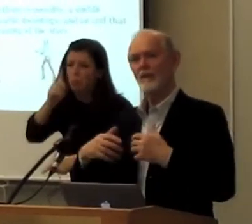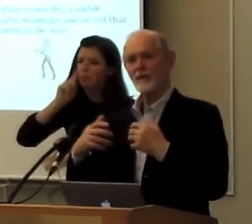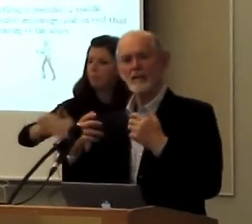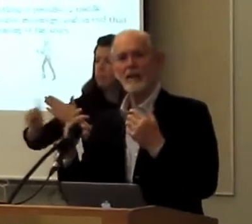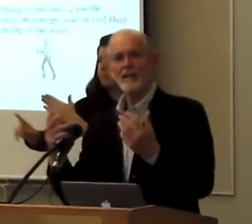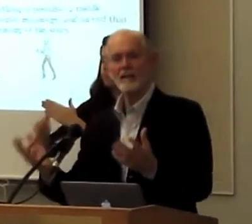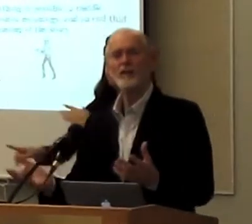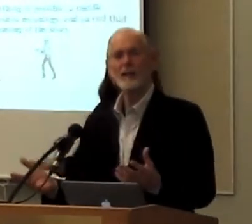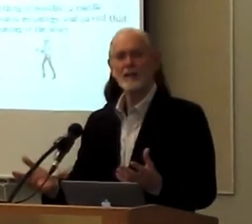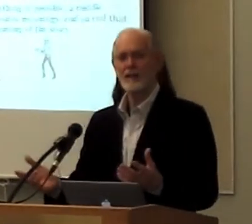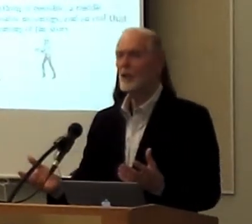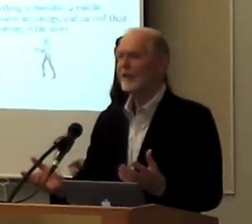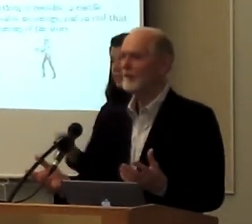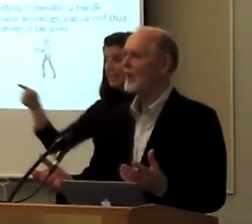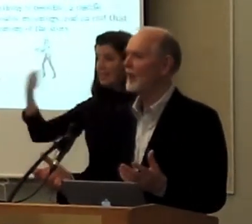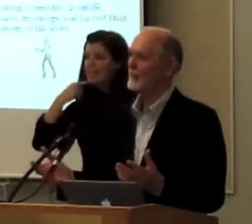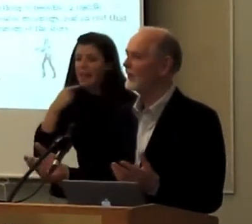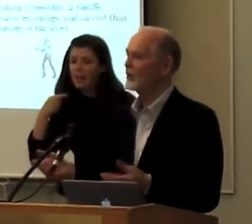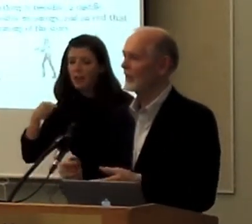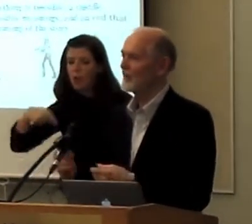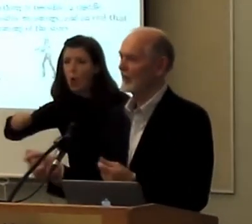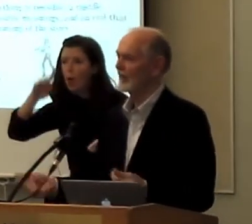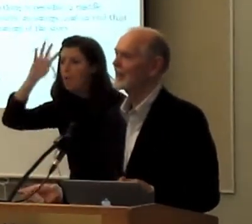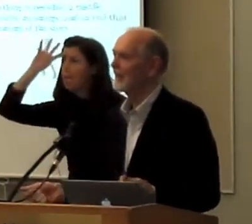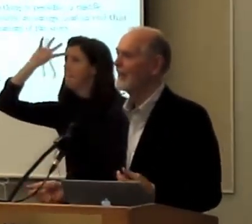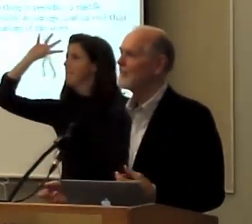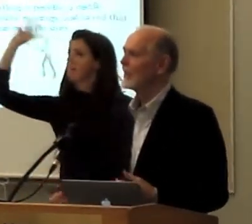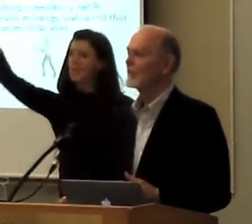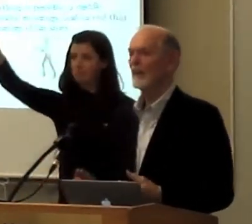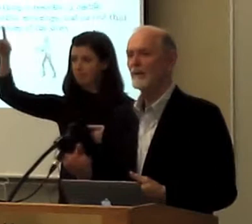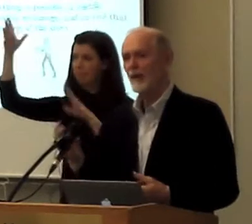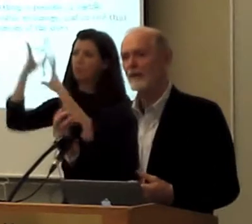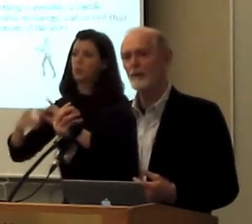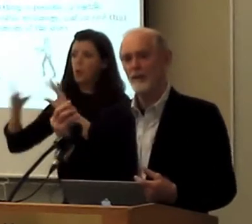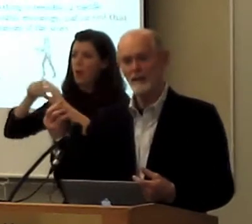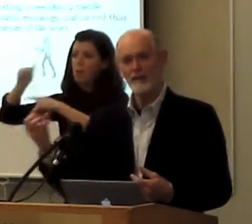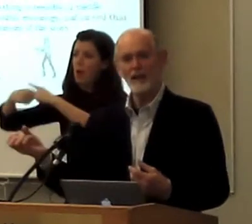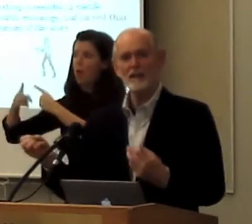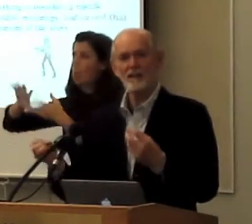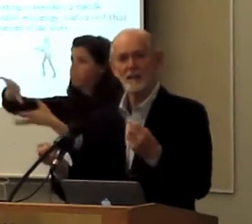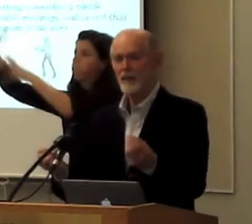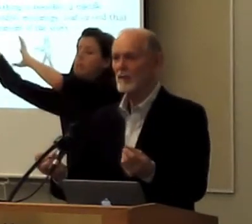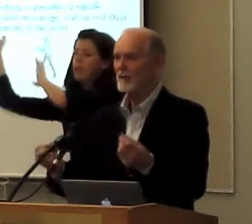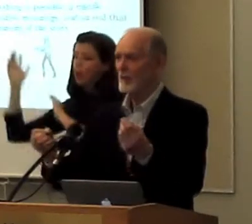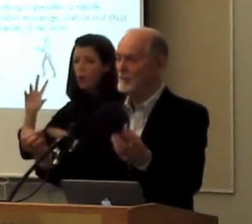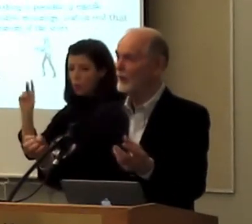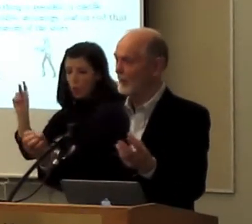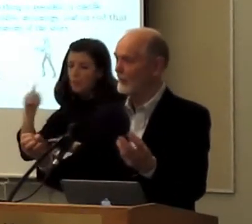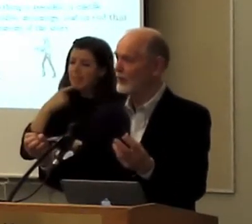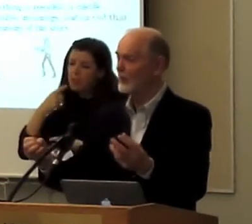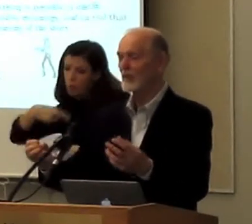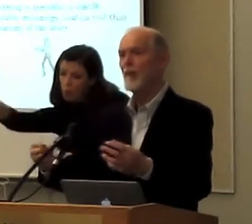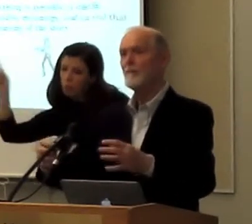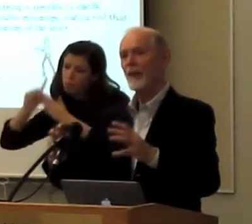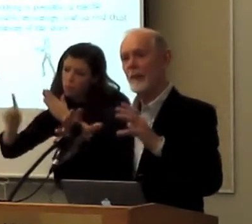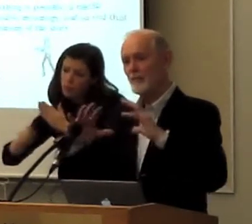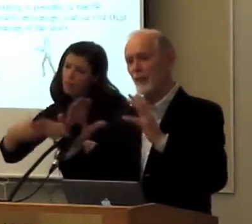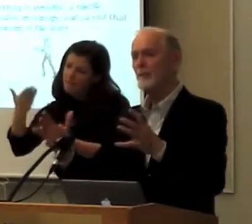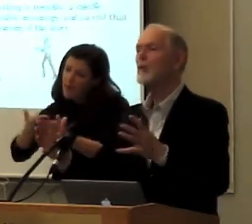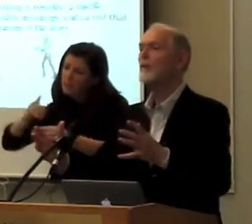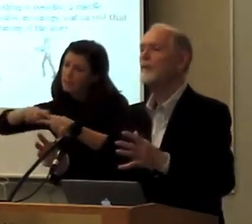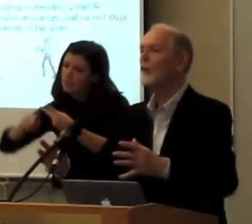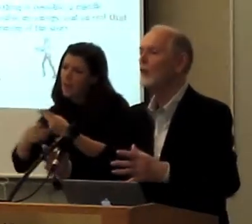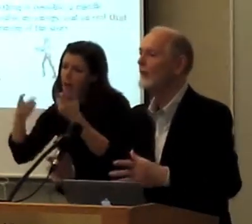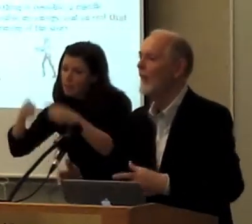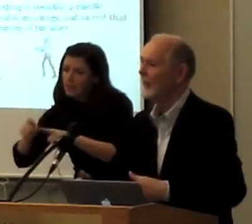They're not saying to the journalist, go out and make up a fiction about this. They're saying, find out what are the facts and the events and the important features, and then